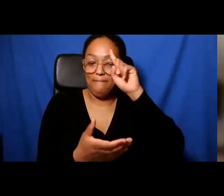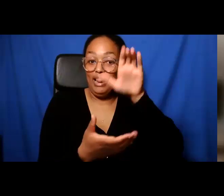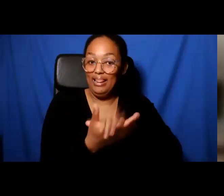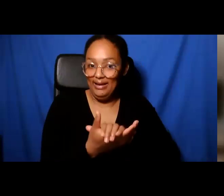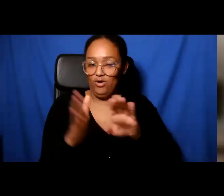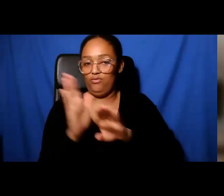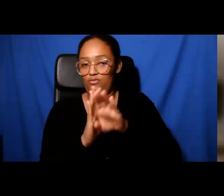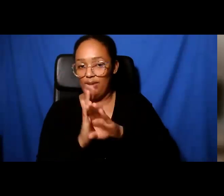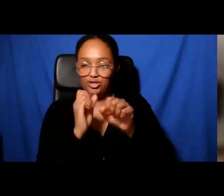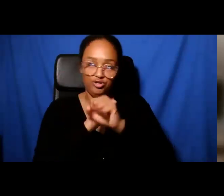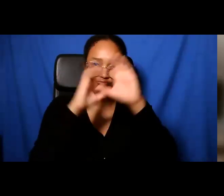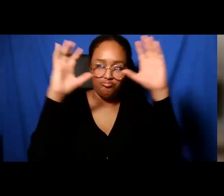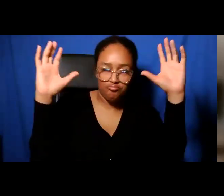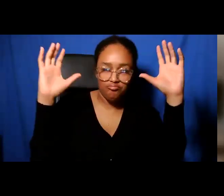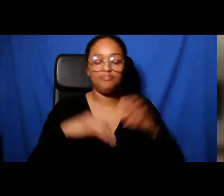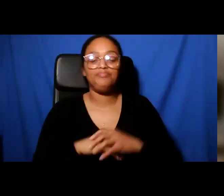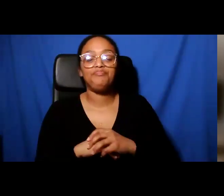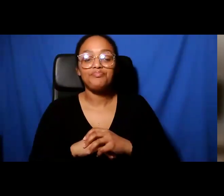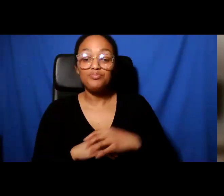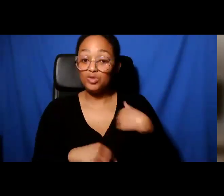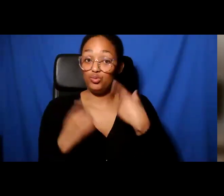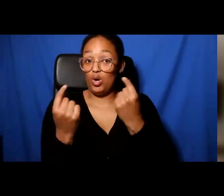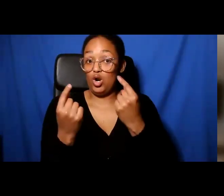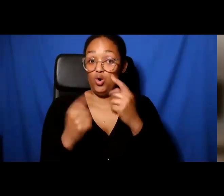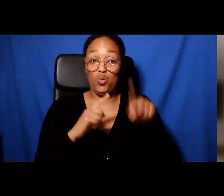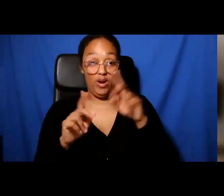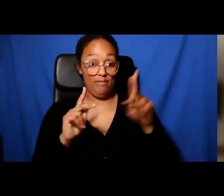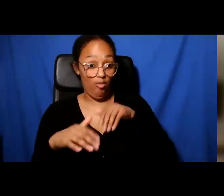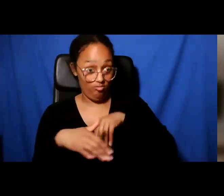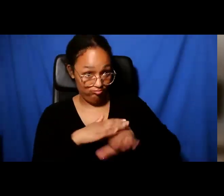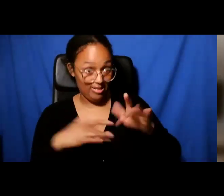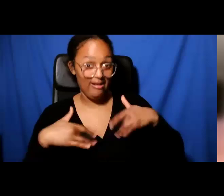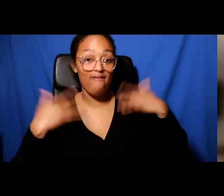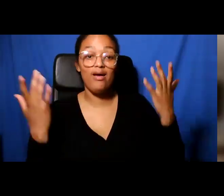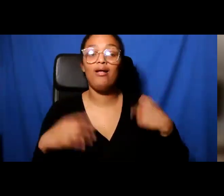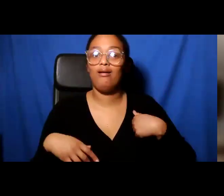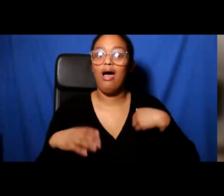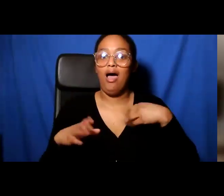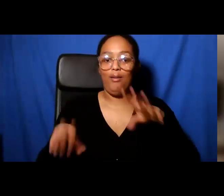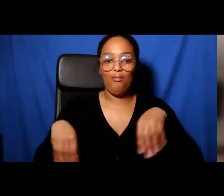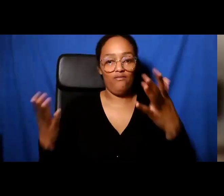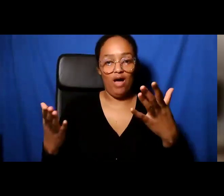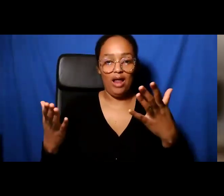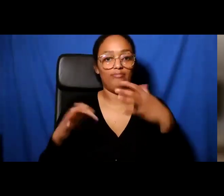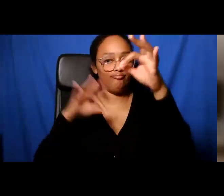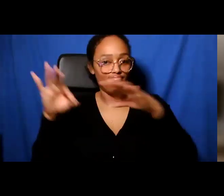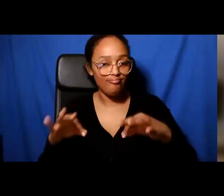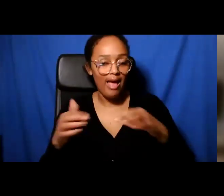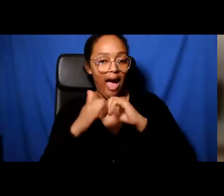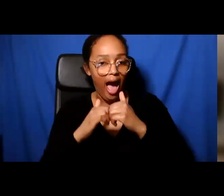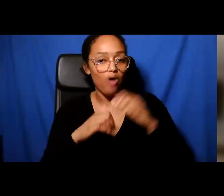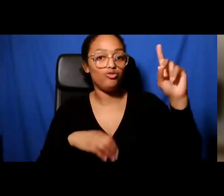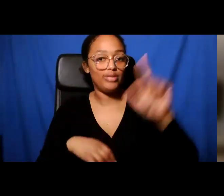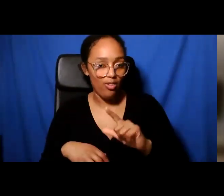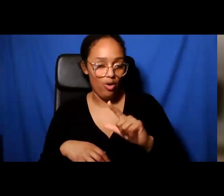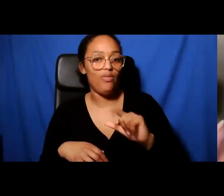their phone, gave them a quick demo, helped them put the phone away and activated it. And we saw people just have the greatest time. And then once